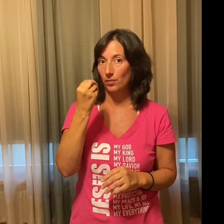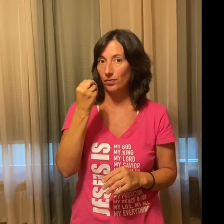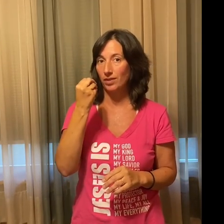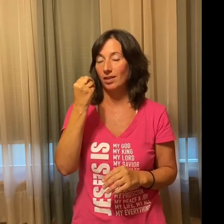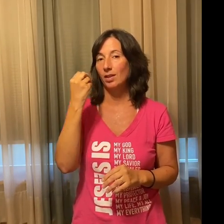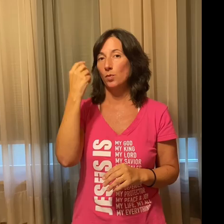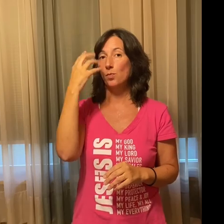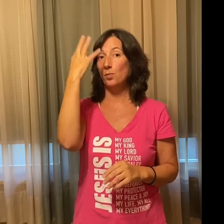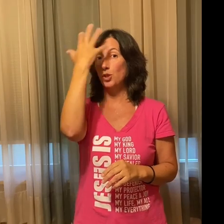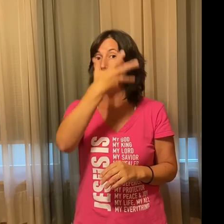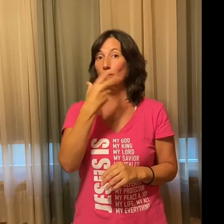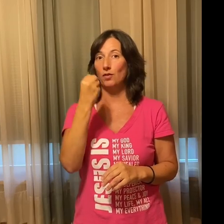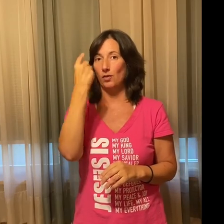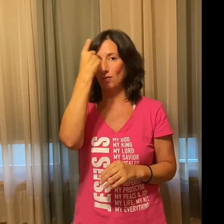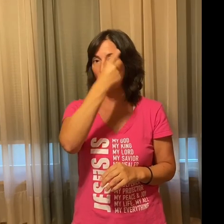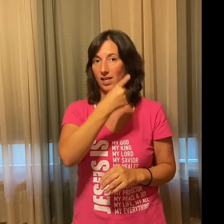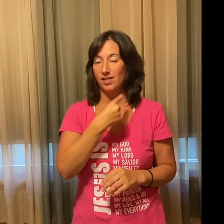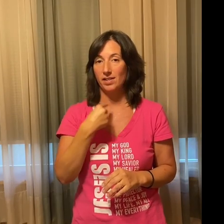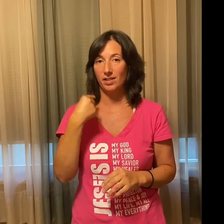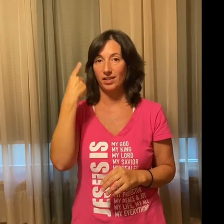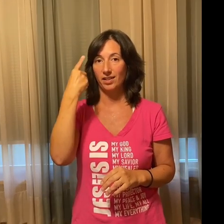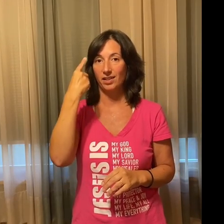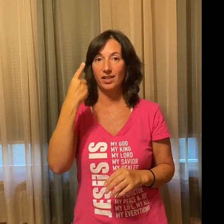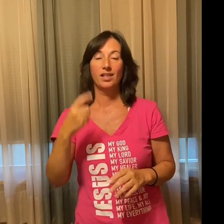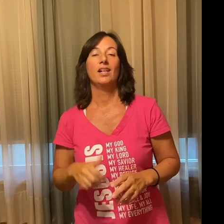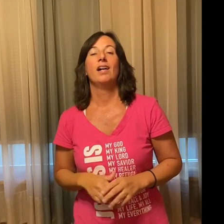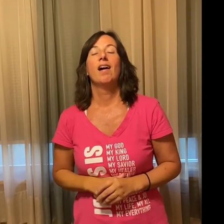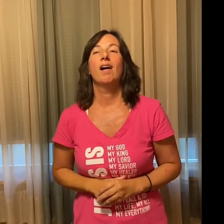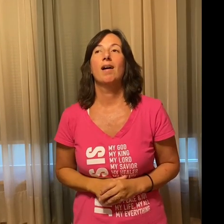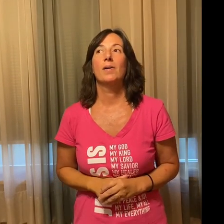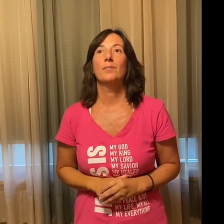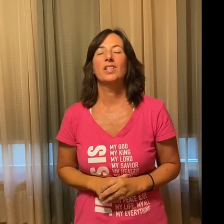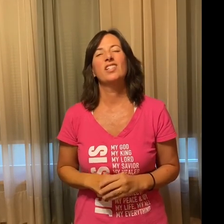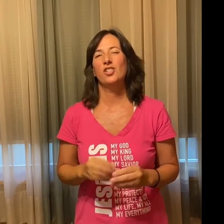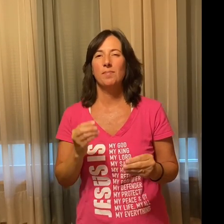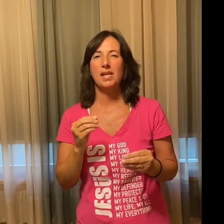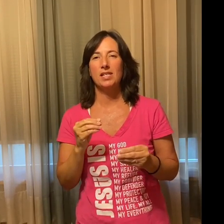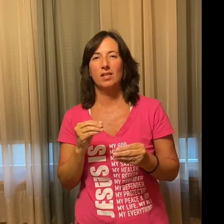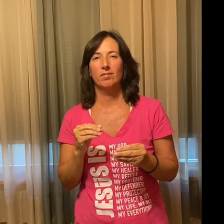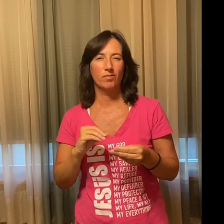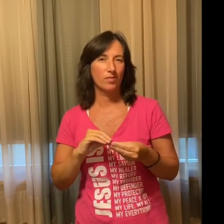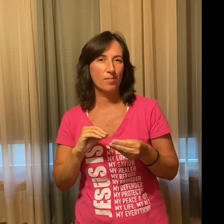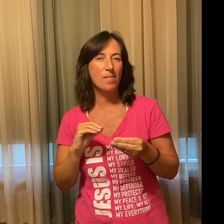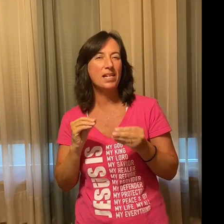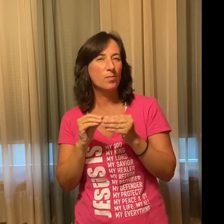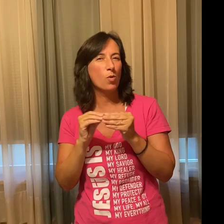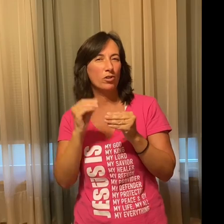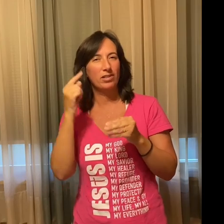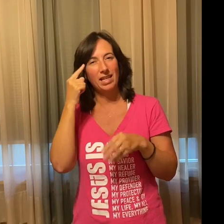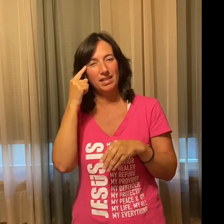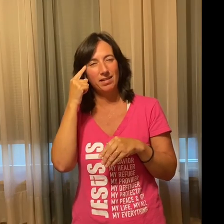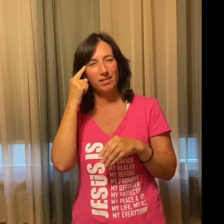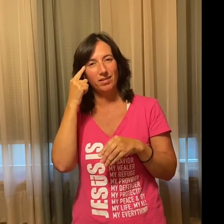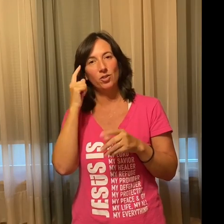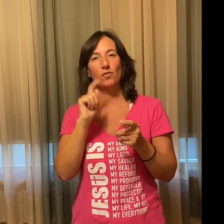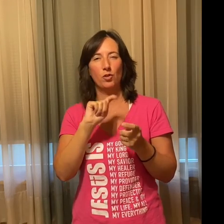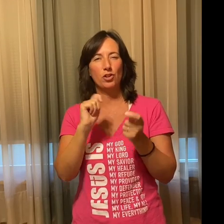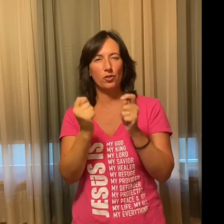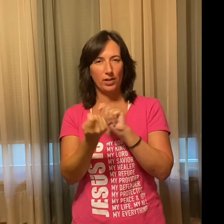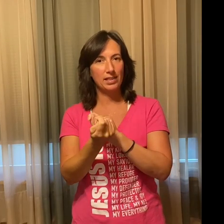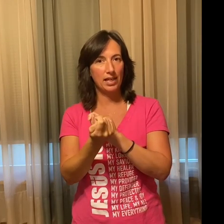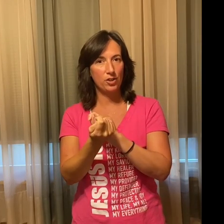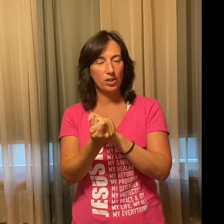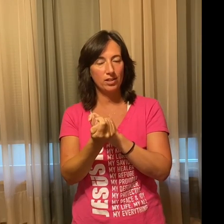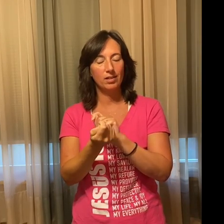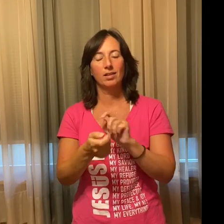beautiful. Beautiful face. Because it just makes more sense for